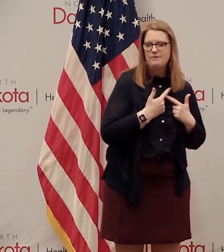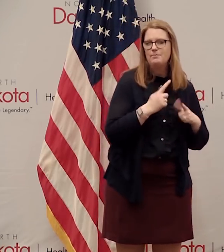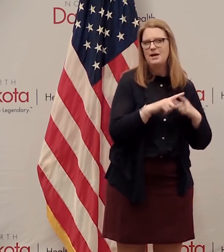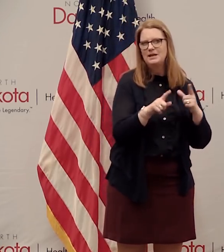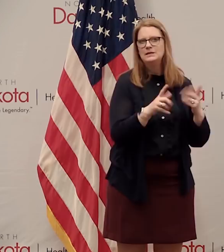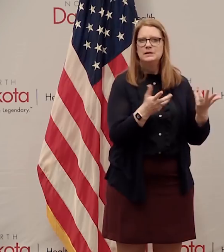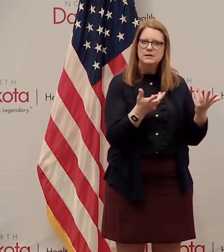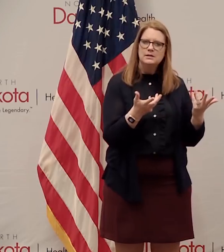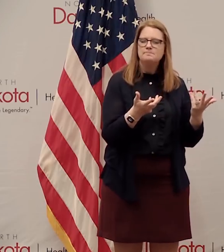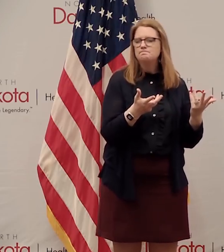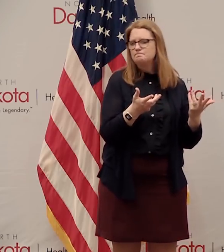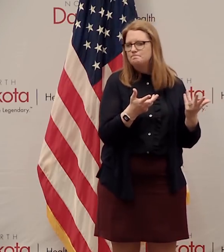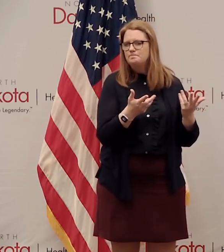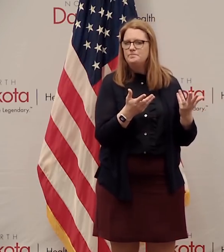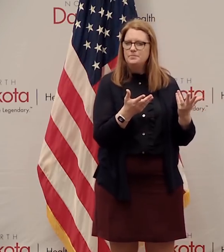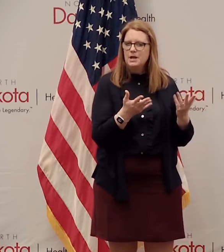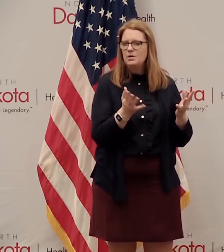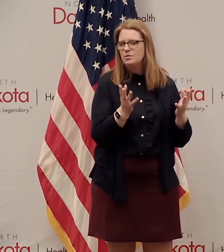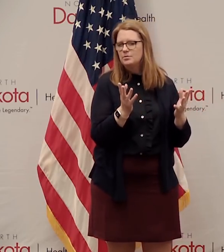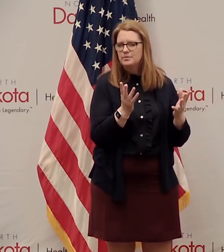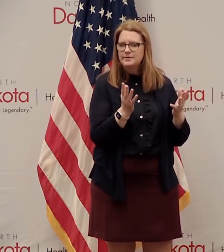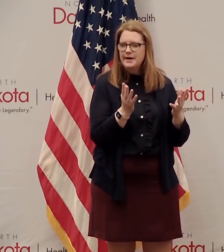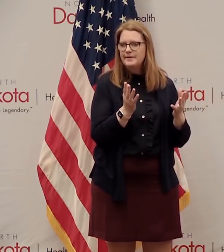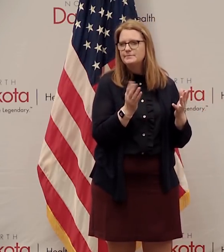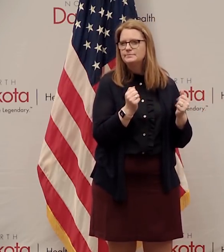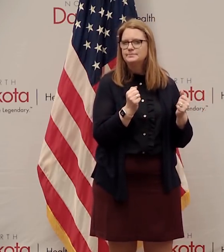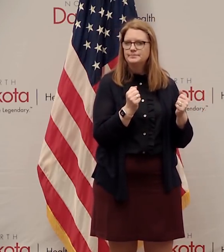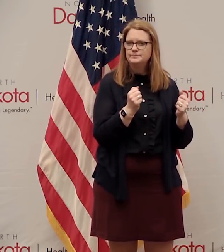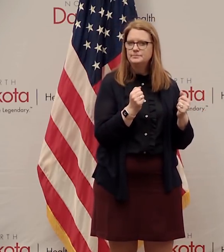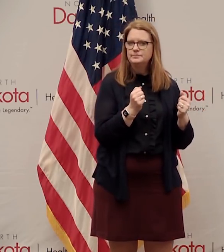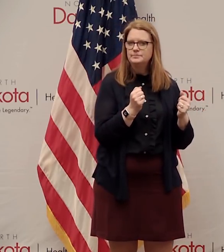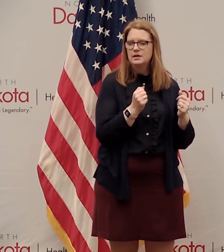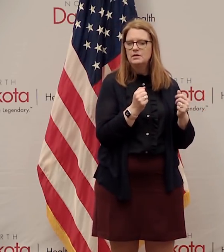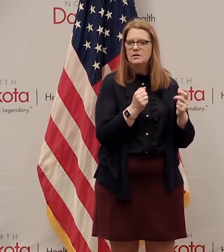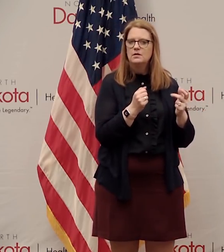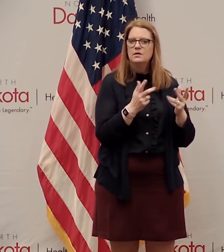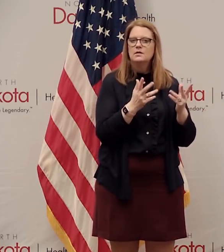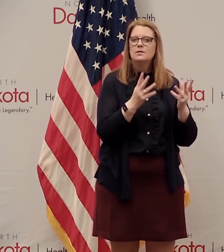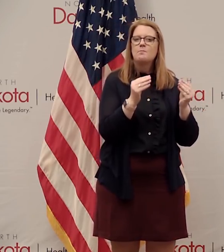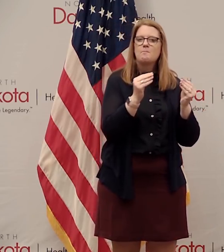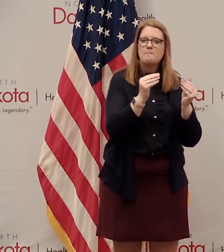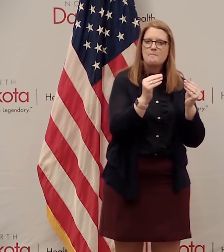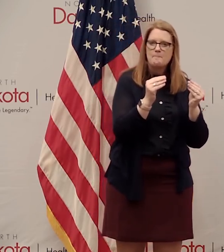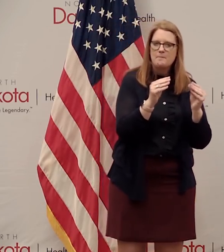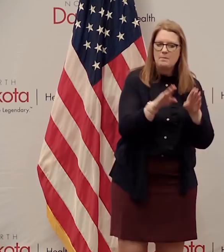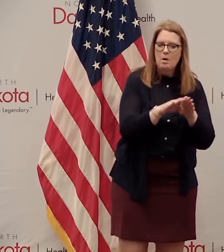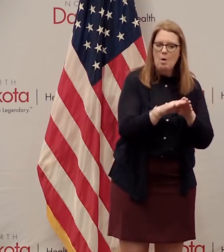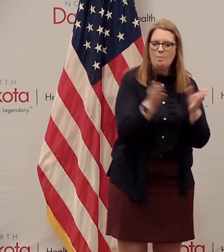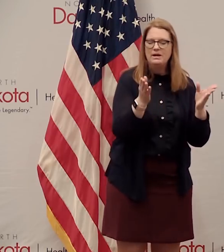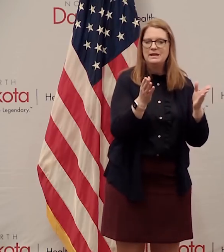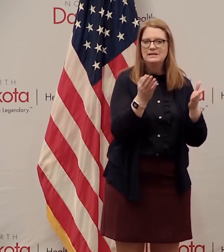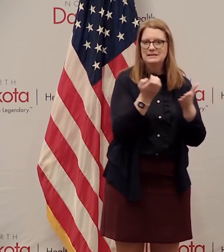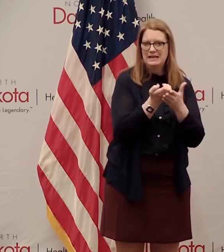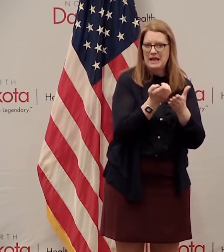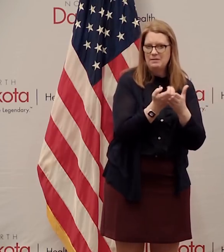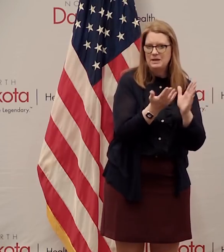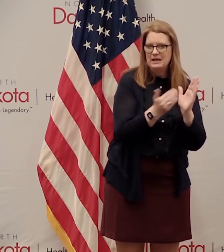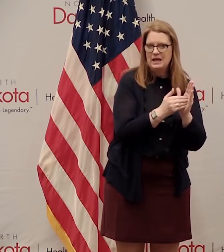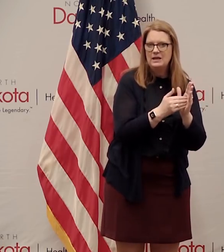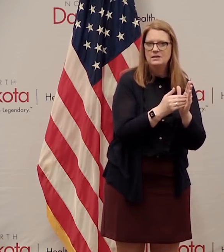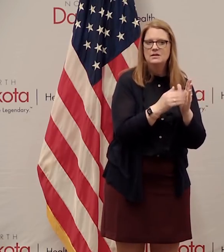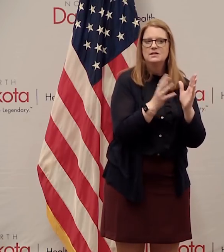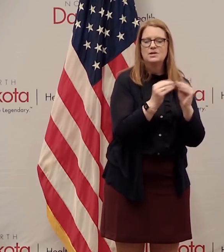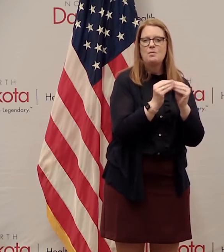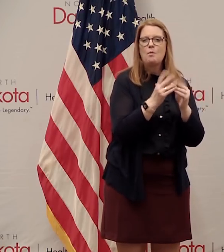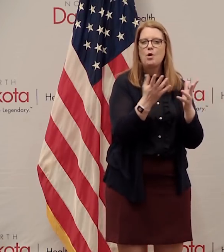of people having potential exposure to the infection by reopening the economy. Because when we reopen the economy, there's going to be